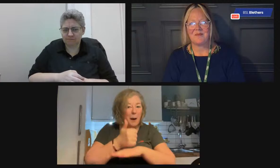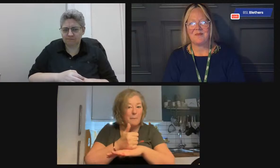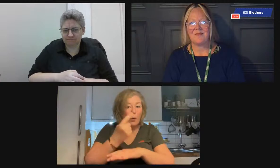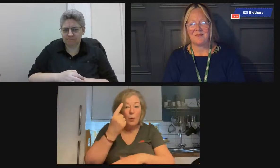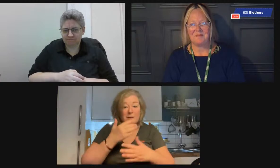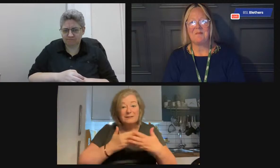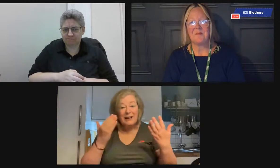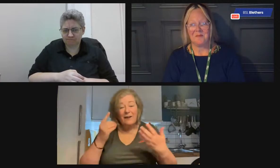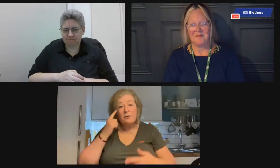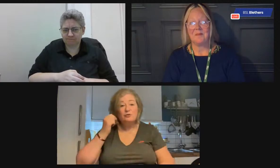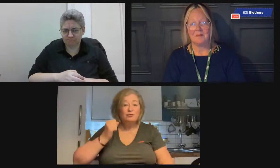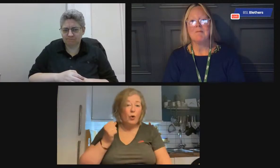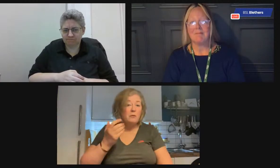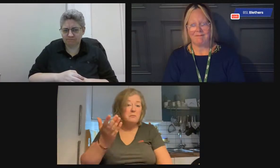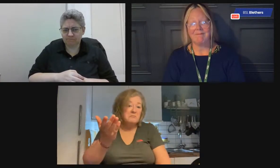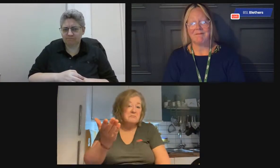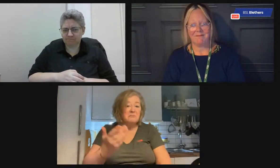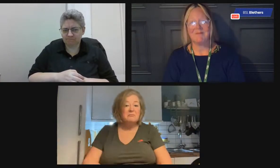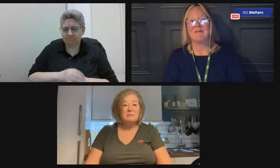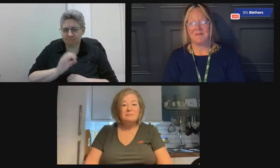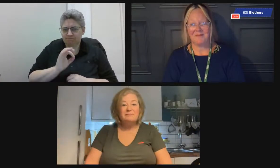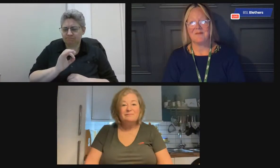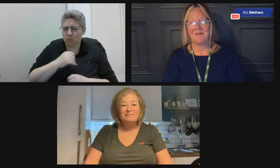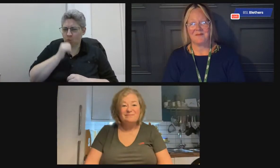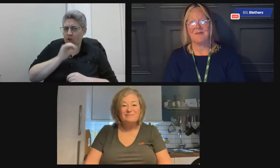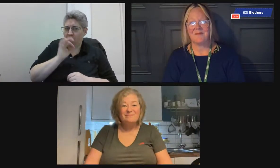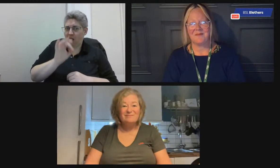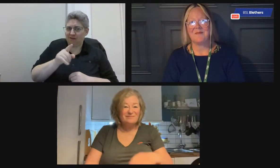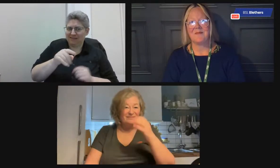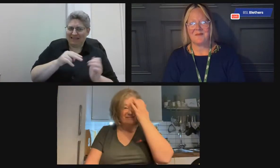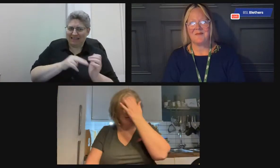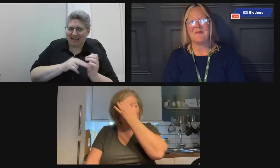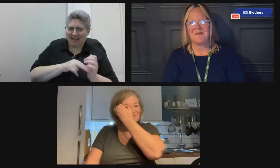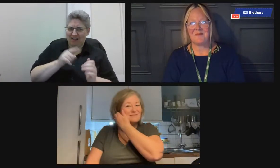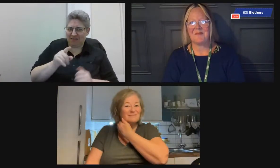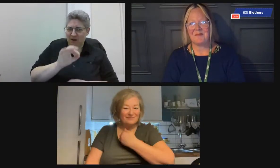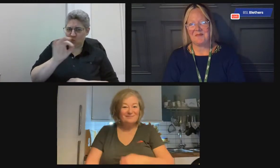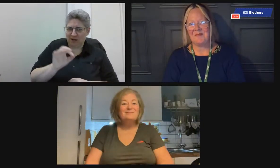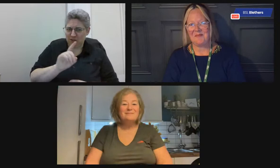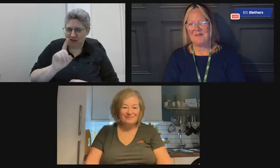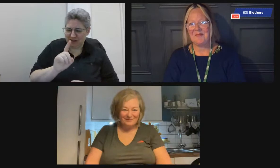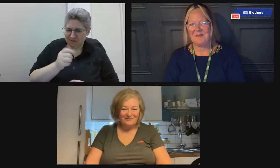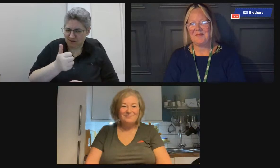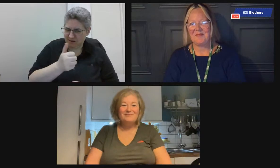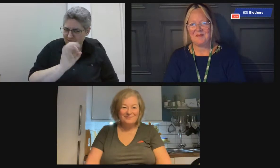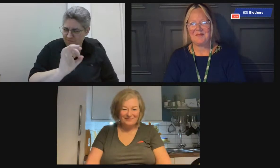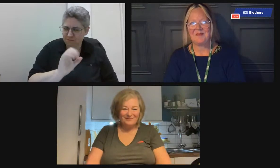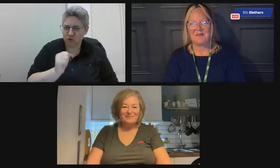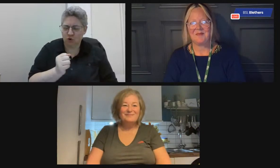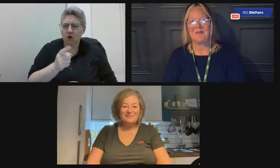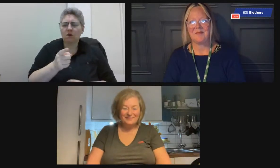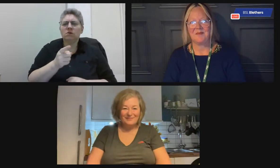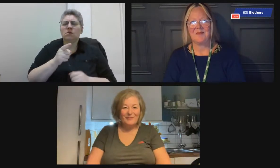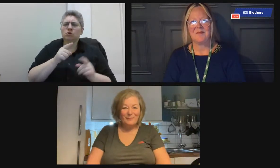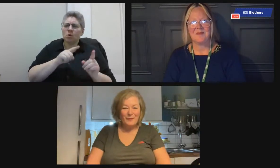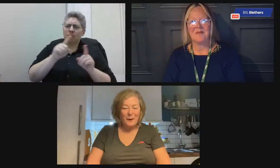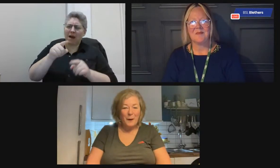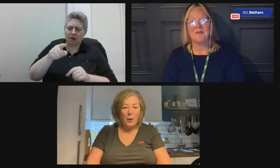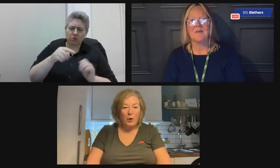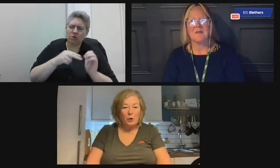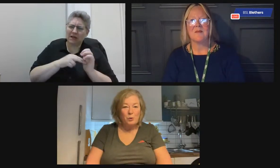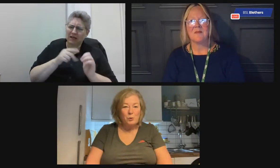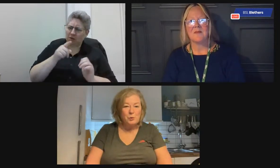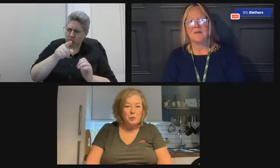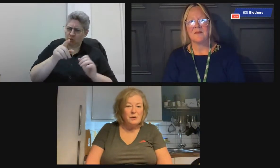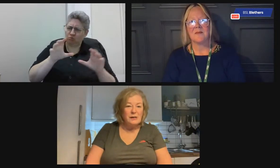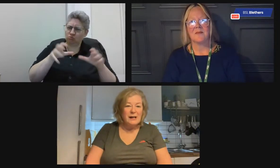Scotland, and I needed that. And maybe one day Scotland could set something up. That would be amazing. We don't We'll have come to nothing. that later, and I'm planning to